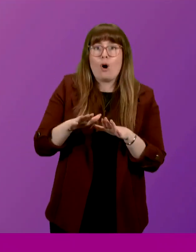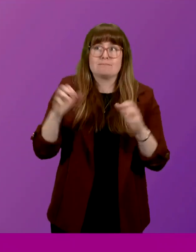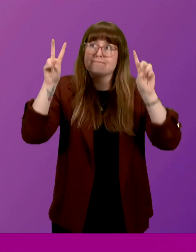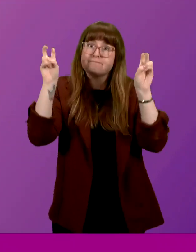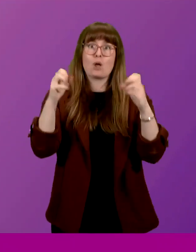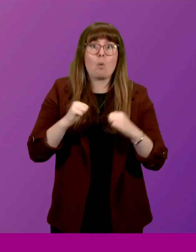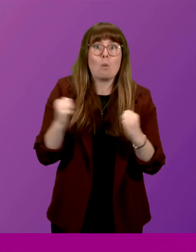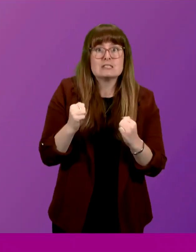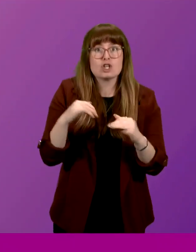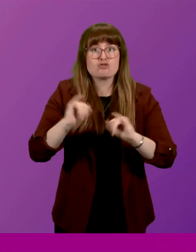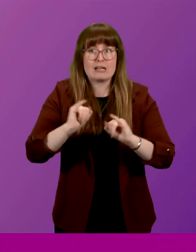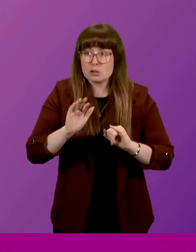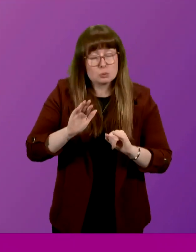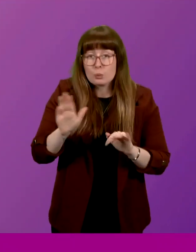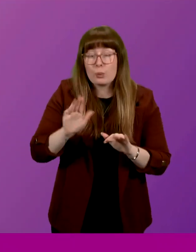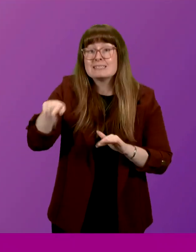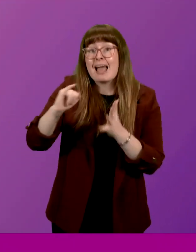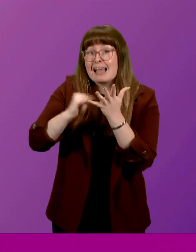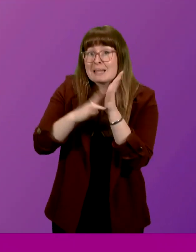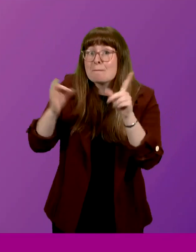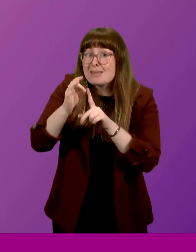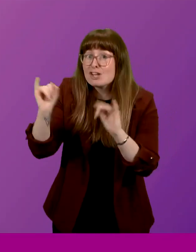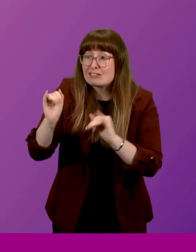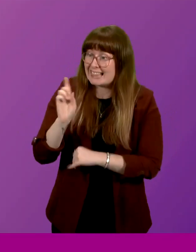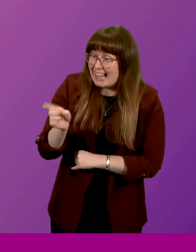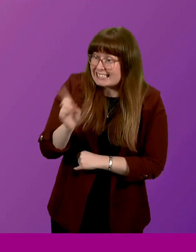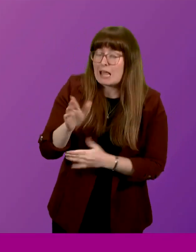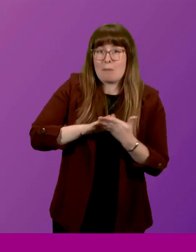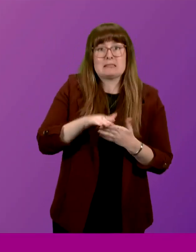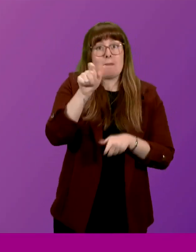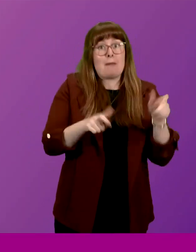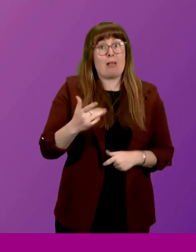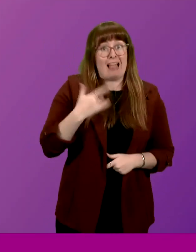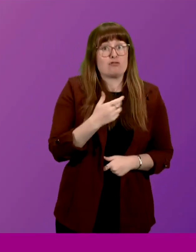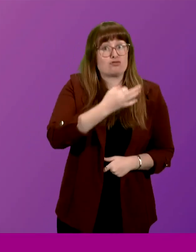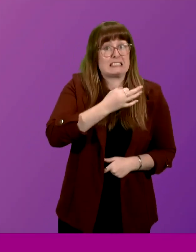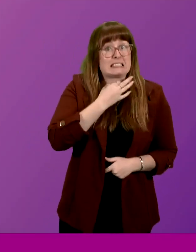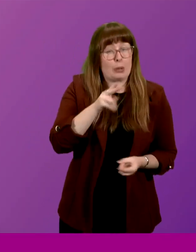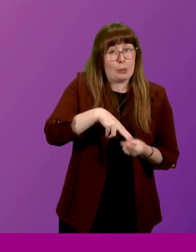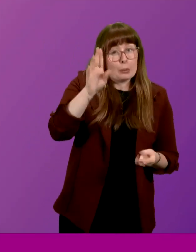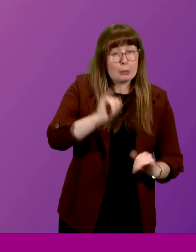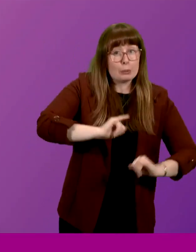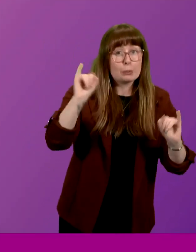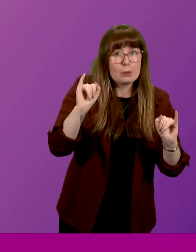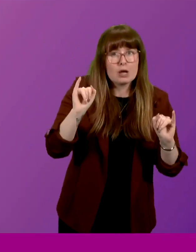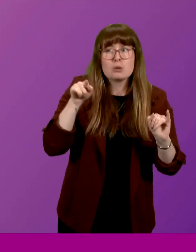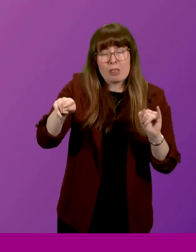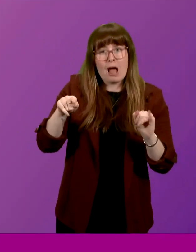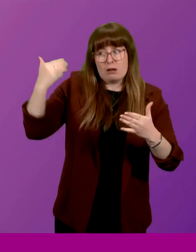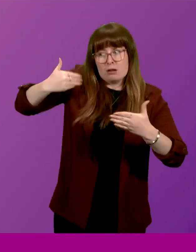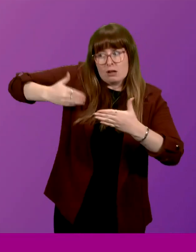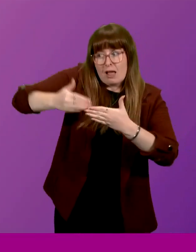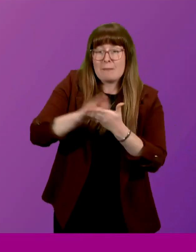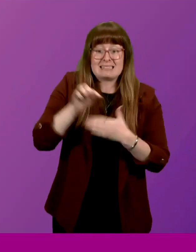crisis, it's an SNP crisis, and it's putting lives at risk. So doesn't this disastrous record show that we must make